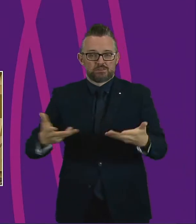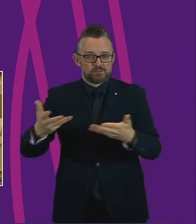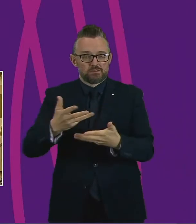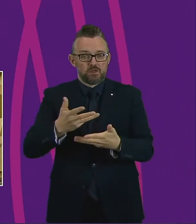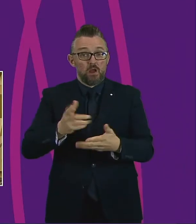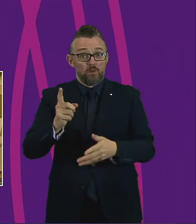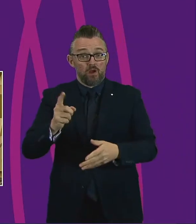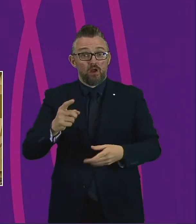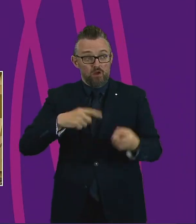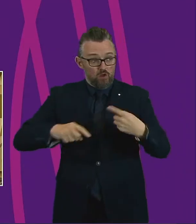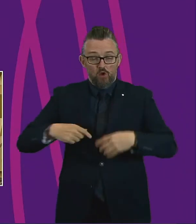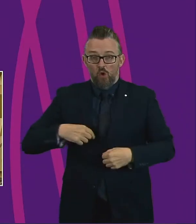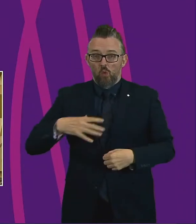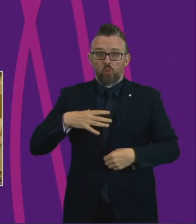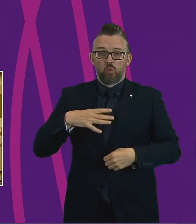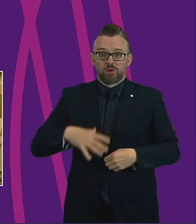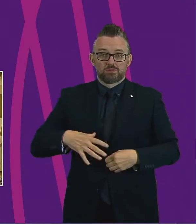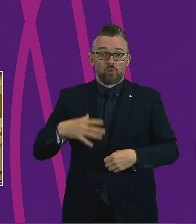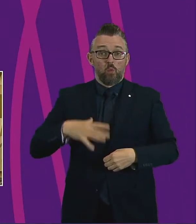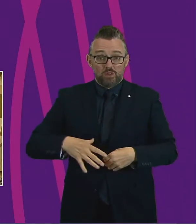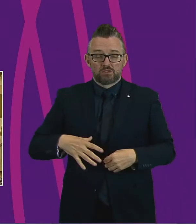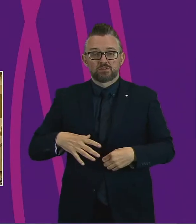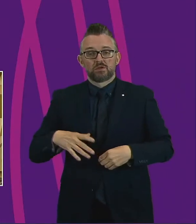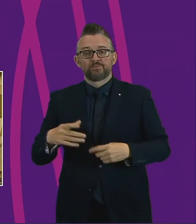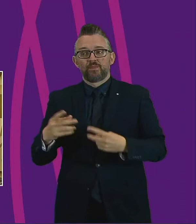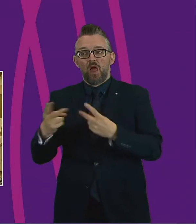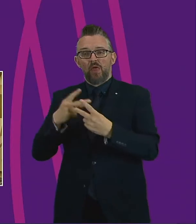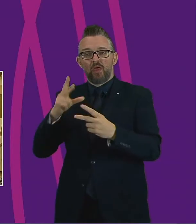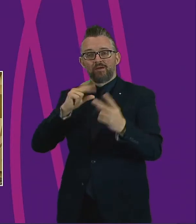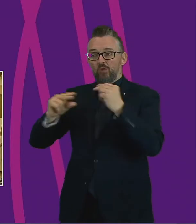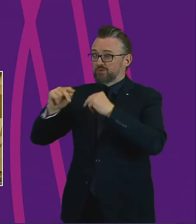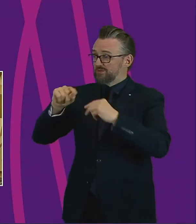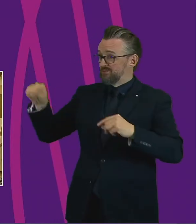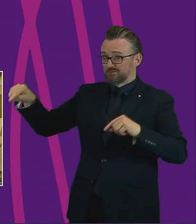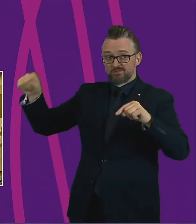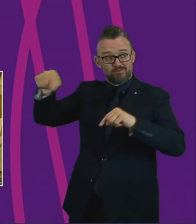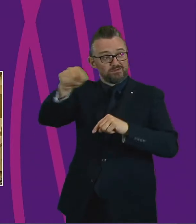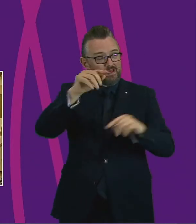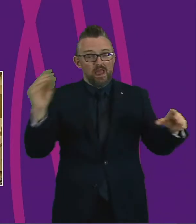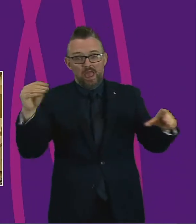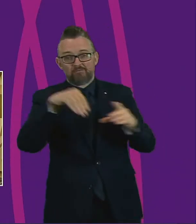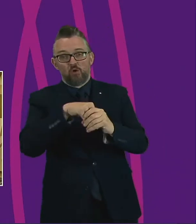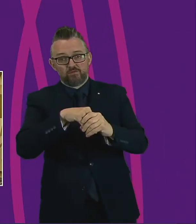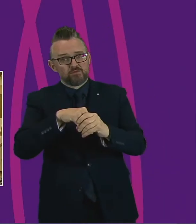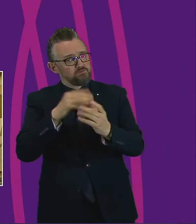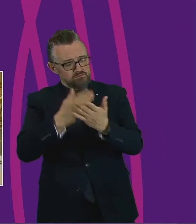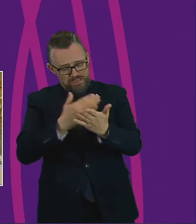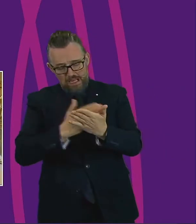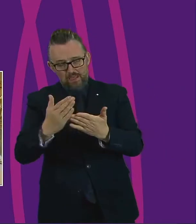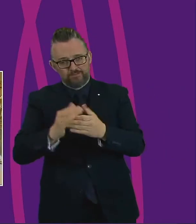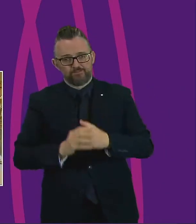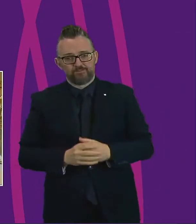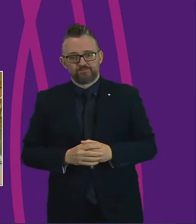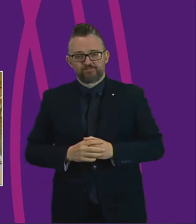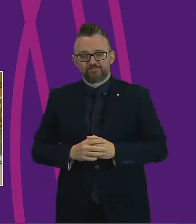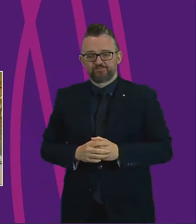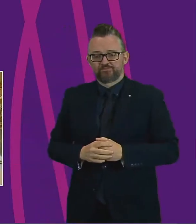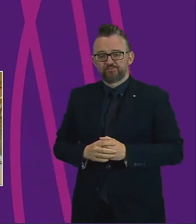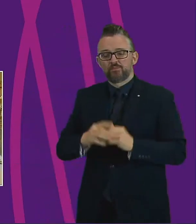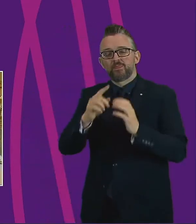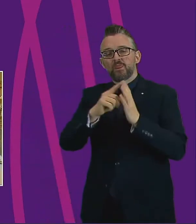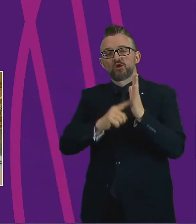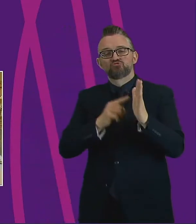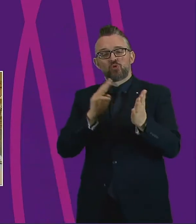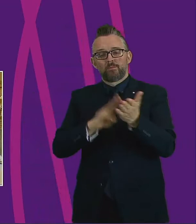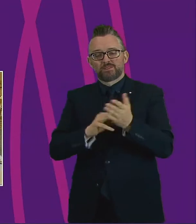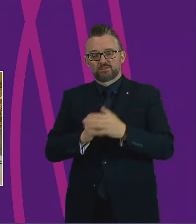the willingness to involve other voices across the chamber in that is certainly there and very clear. John Mason to be followed